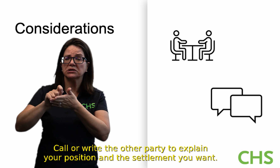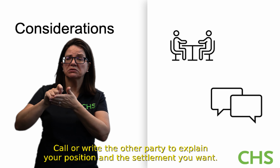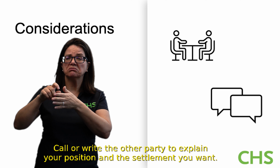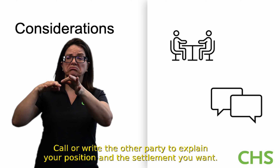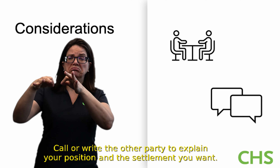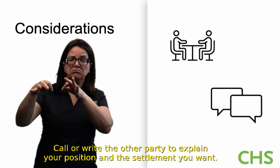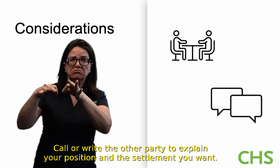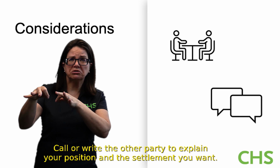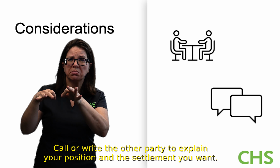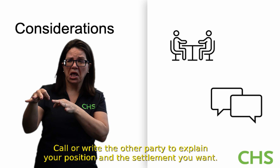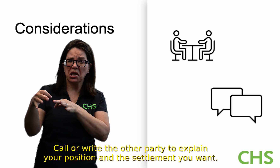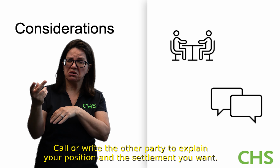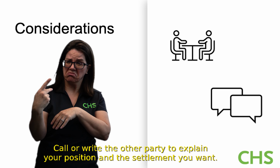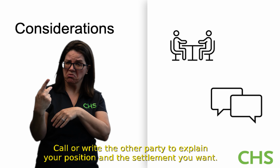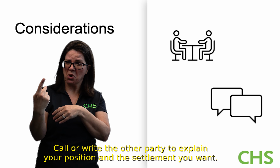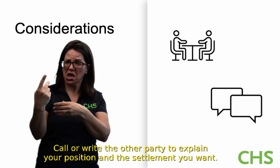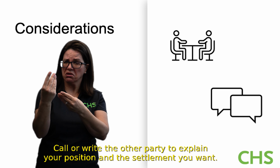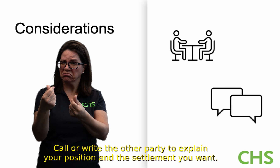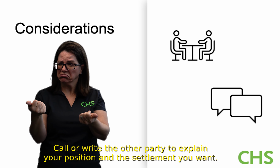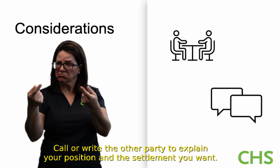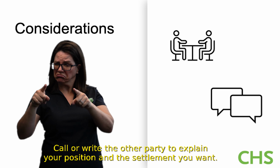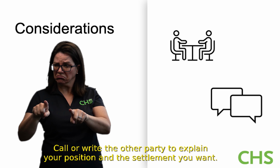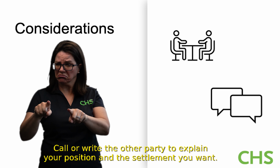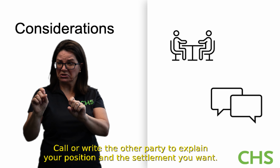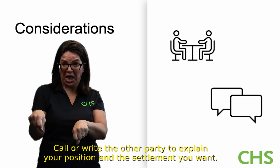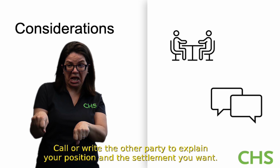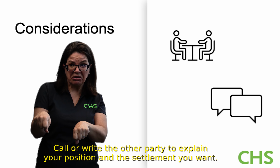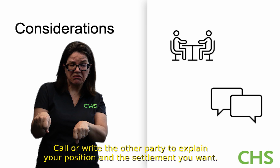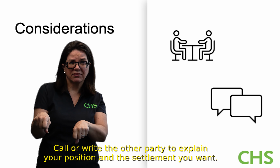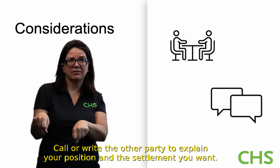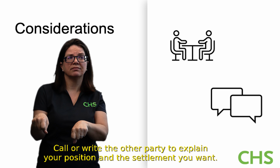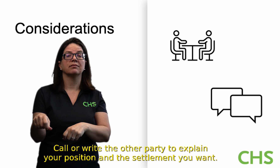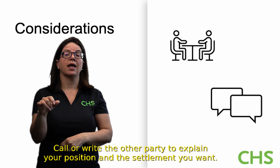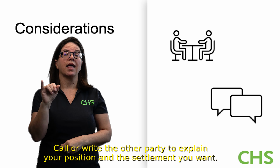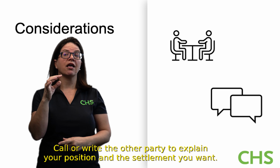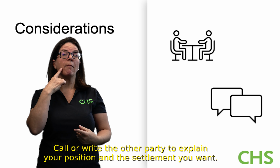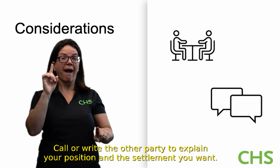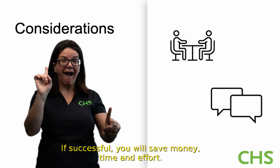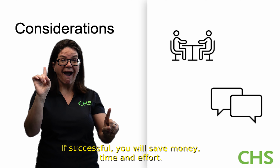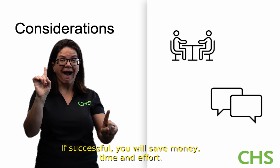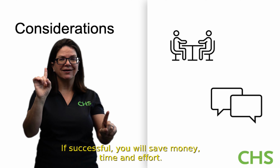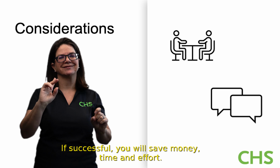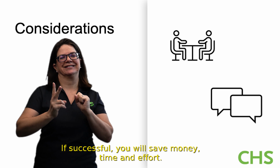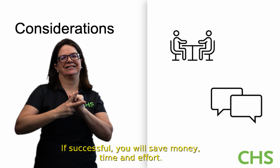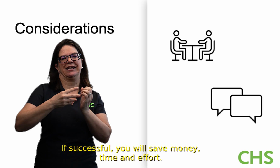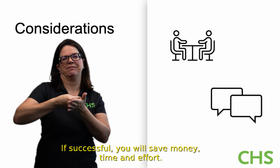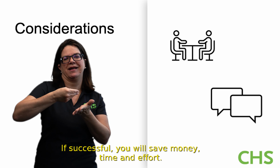or write the other party to explain your position and the settlement you want. If successful,